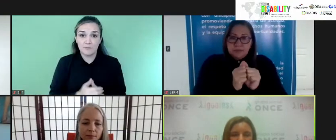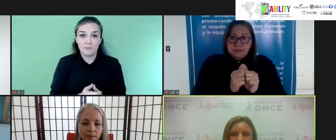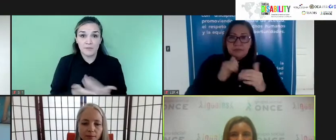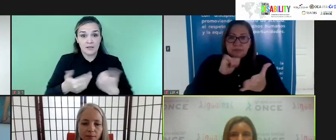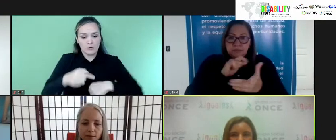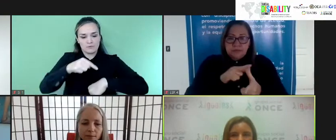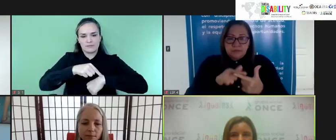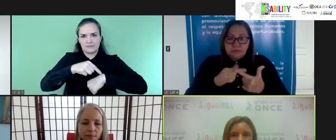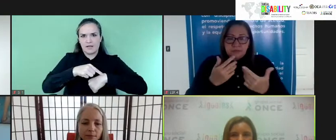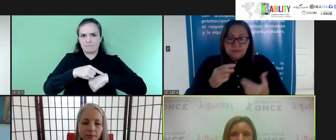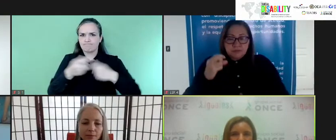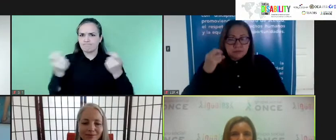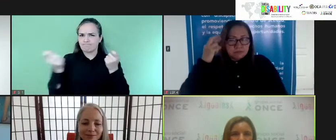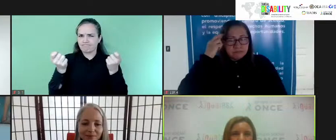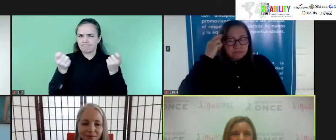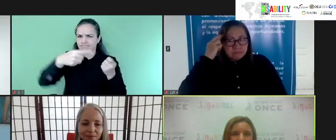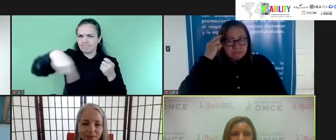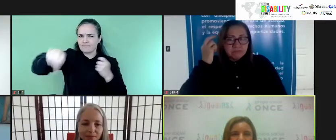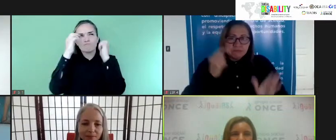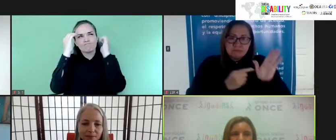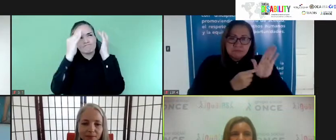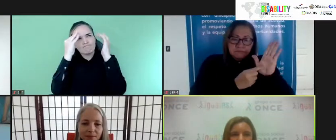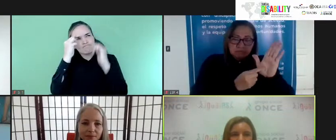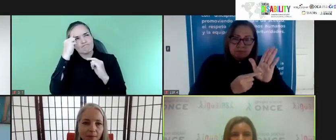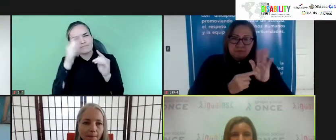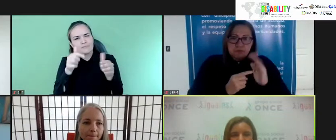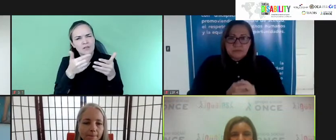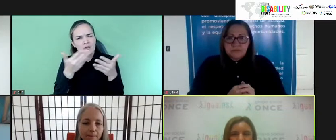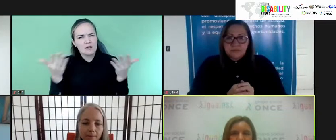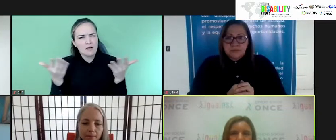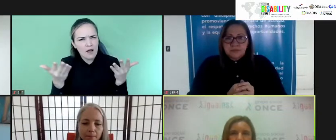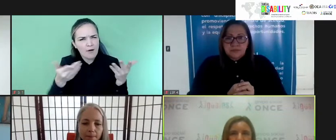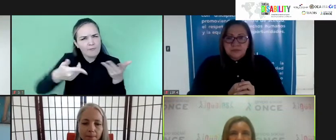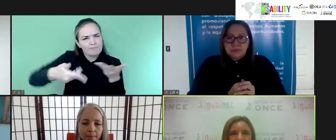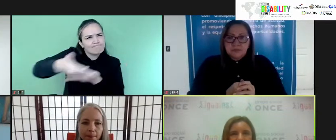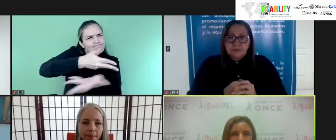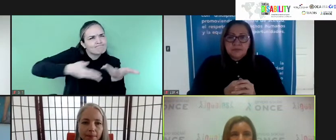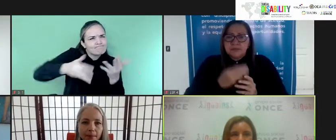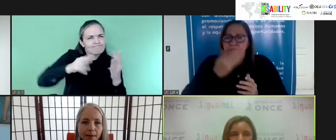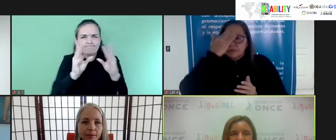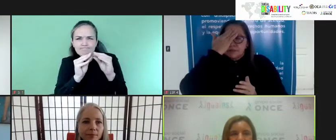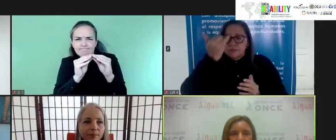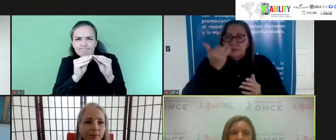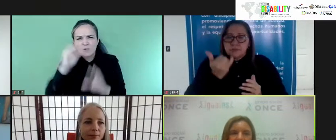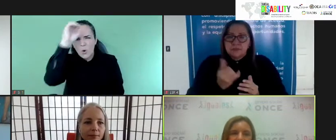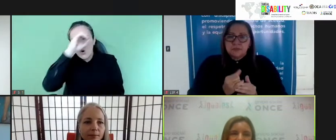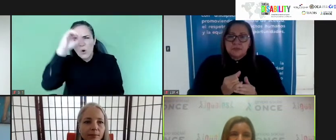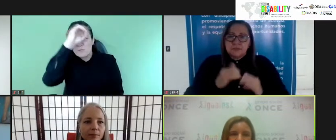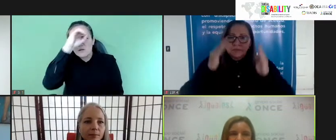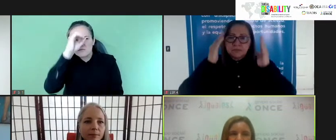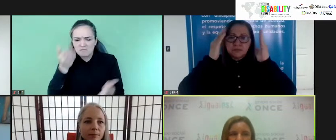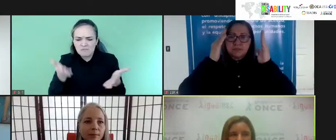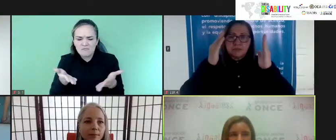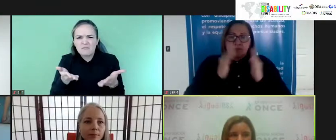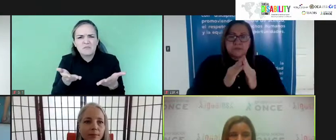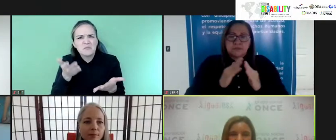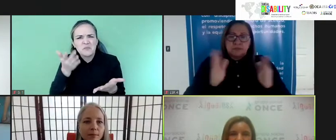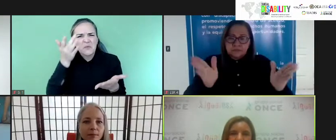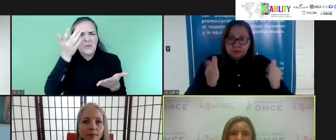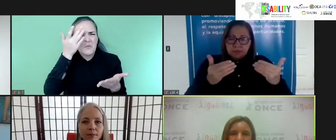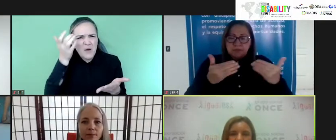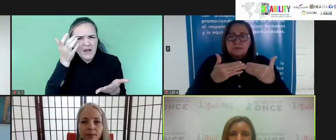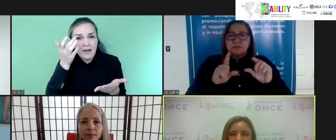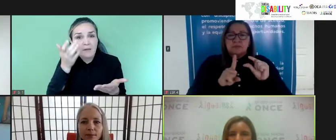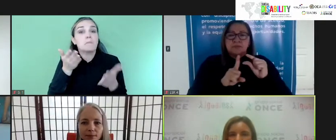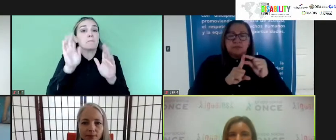global disability summit so we're going to reflect and carry our presentations on why